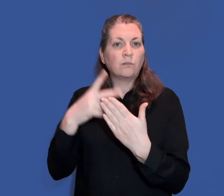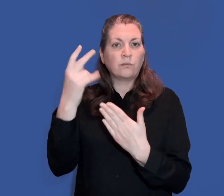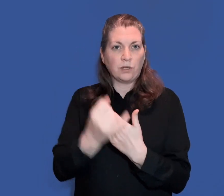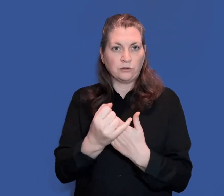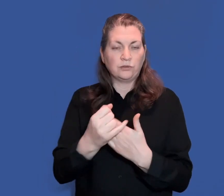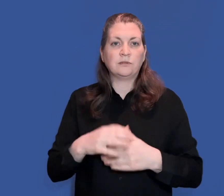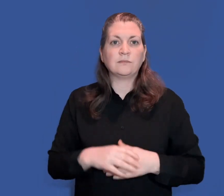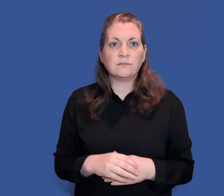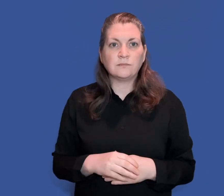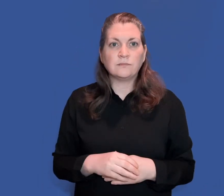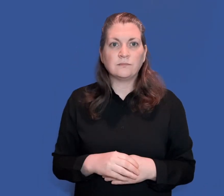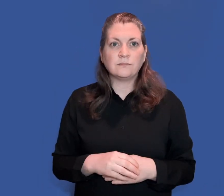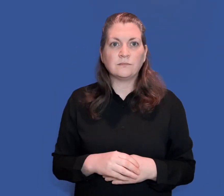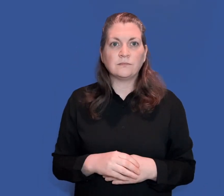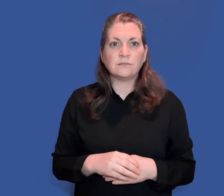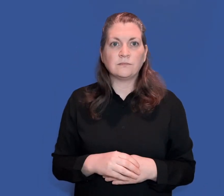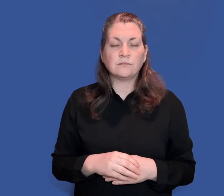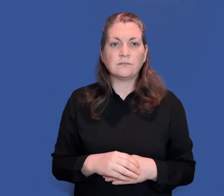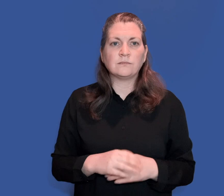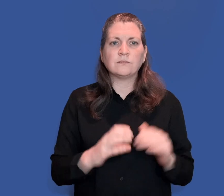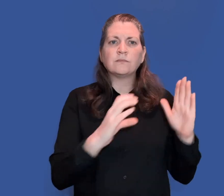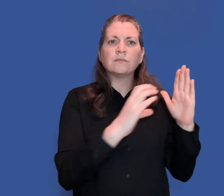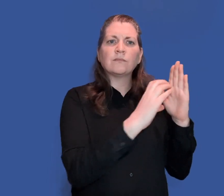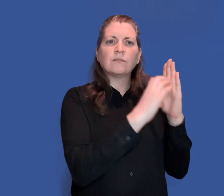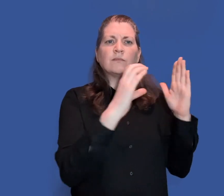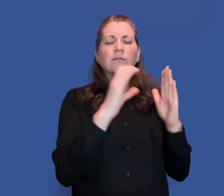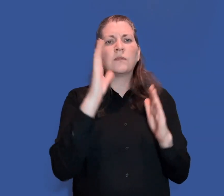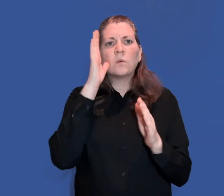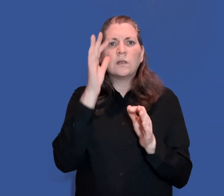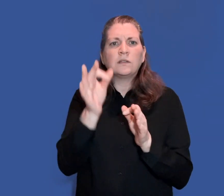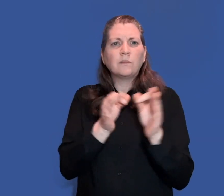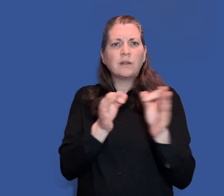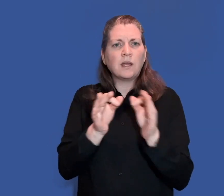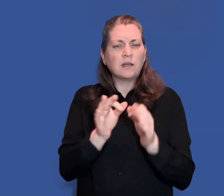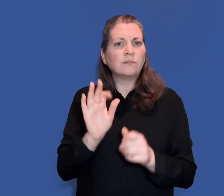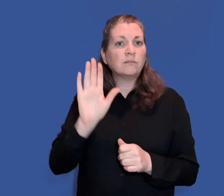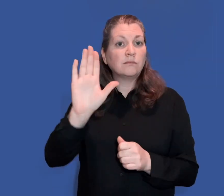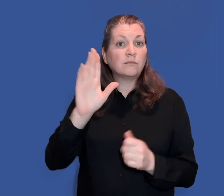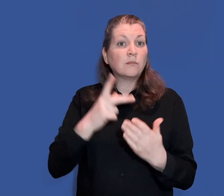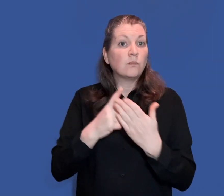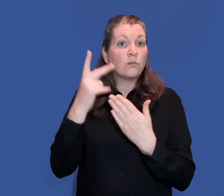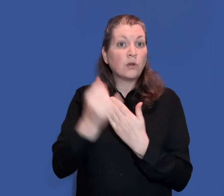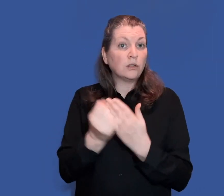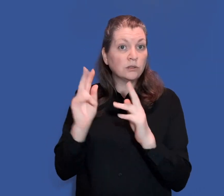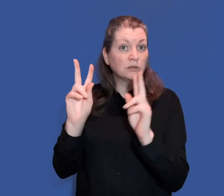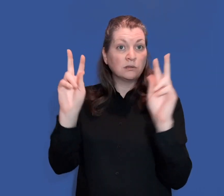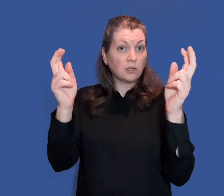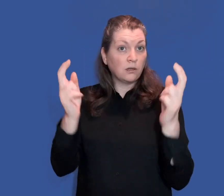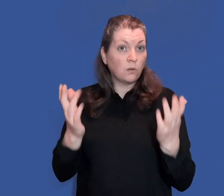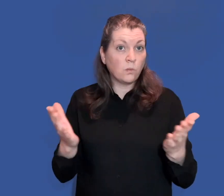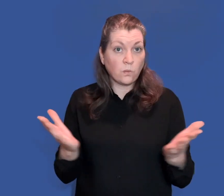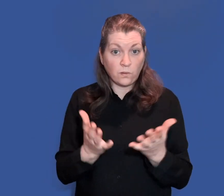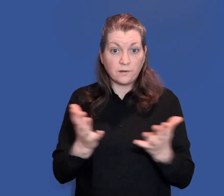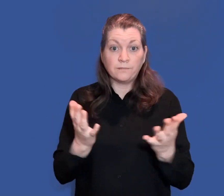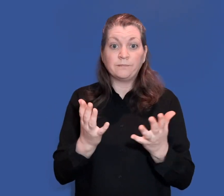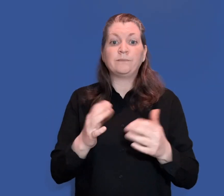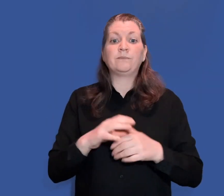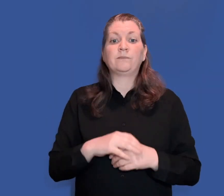These 7 capital projects will show and identify each project and its